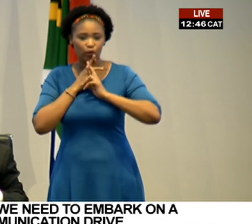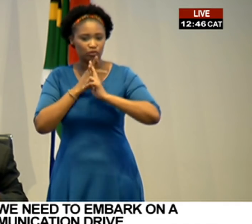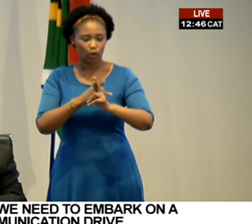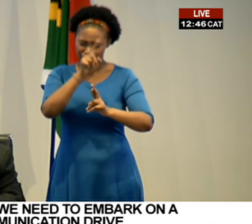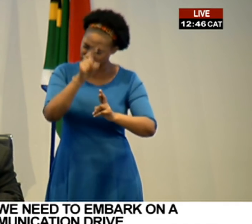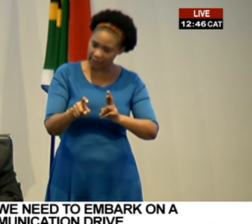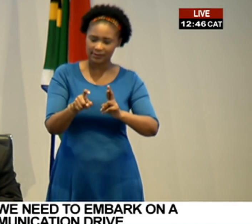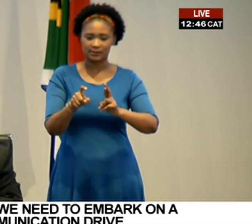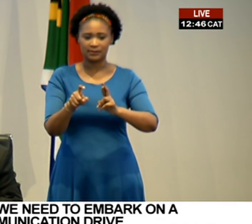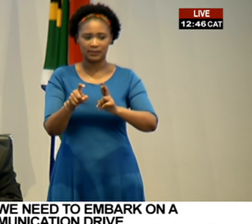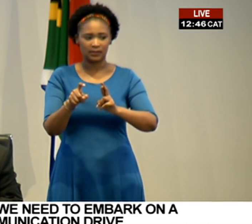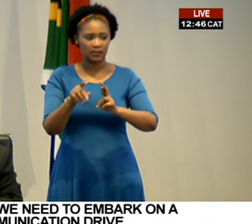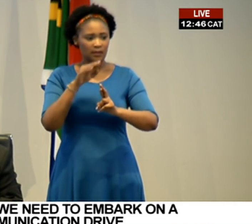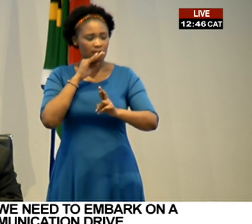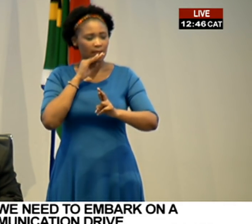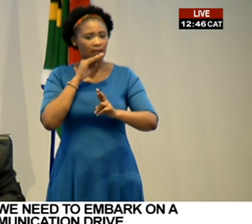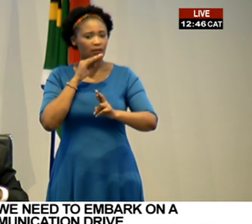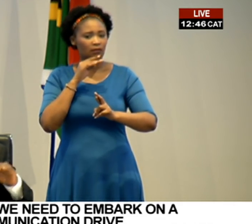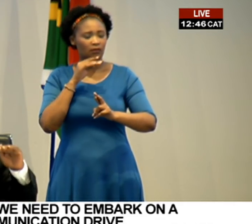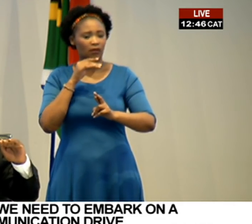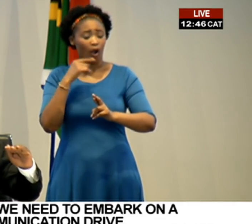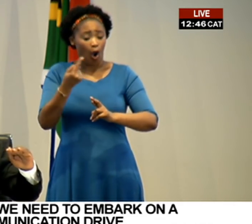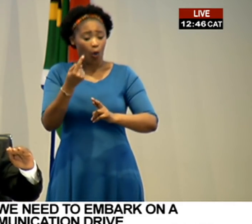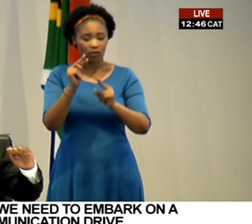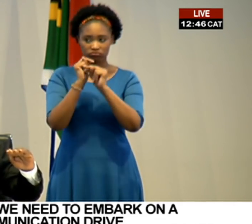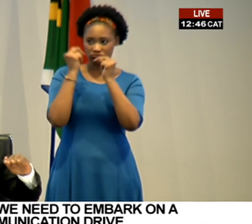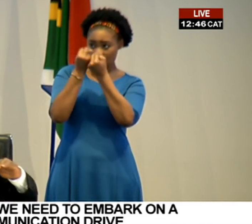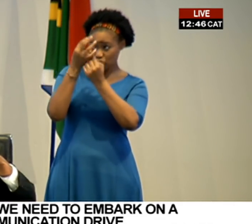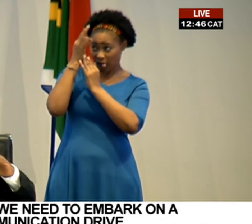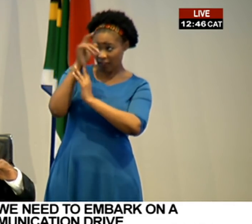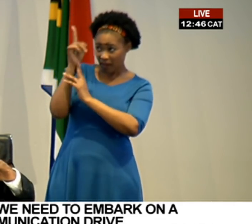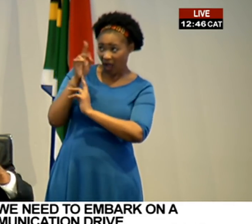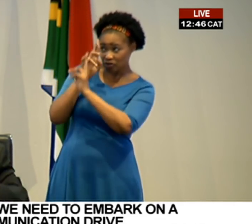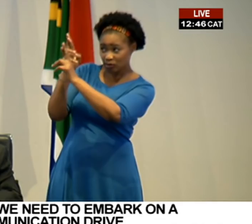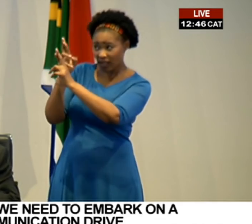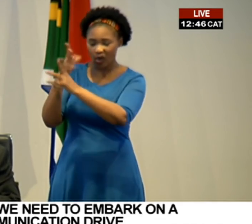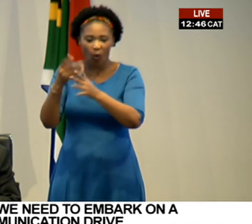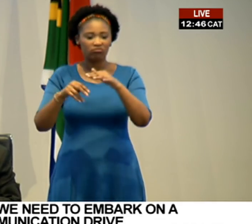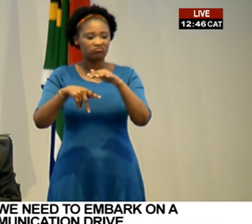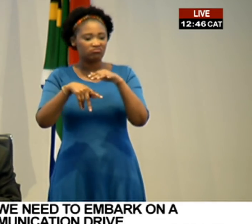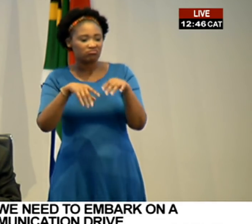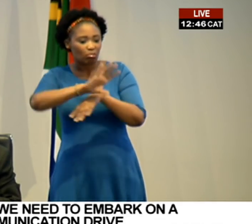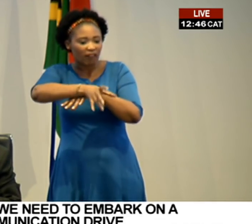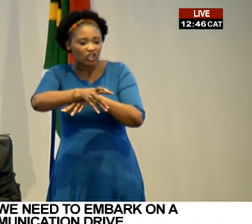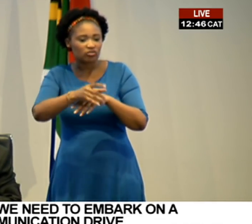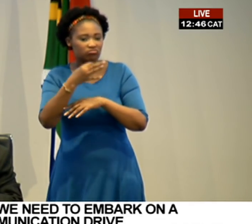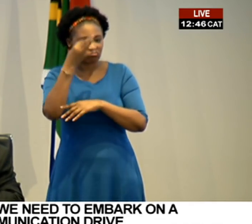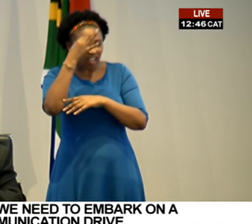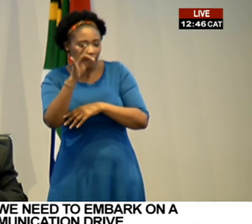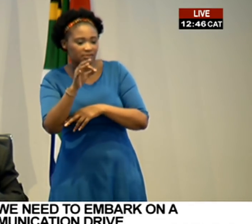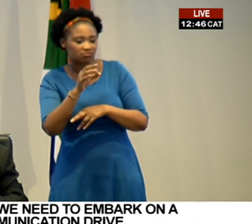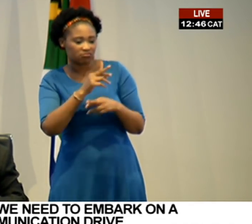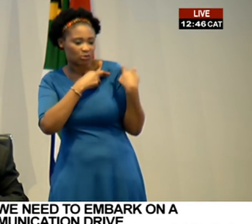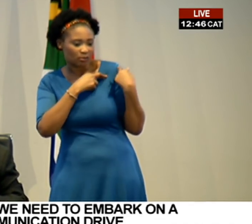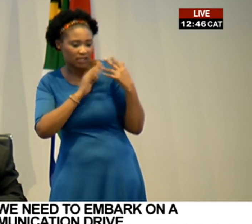response. It does not only rest with the national government, the provincial government must also come up with